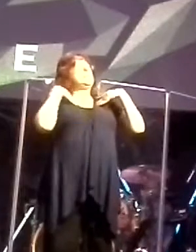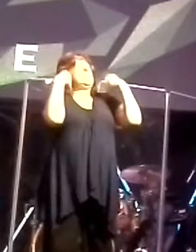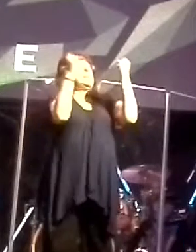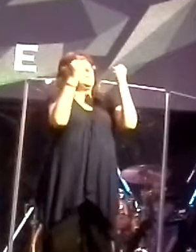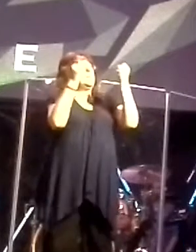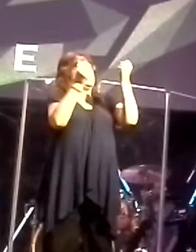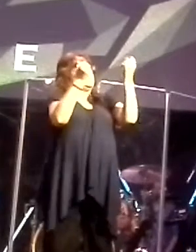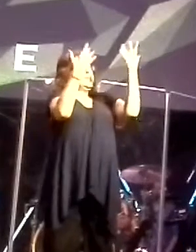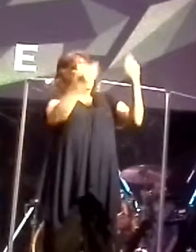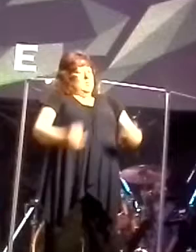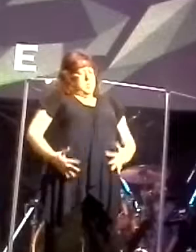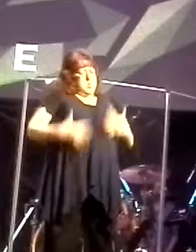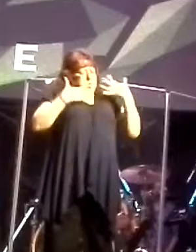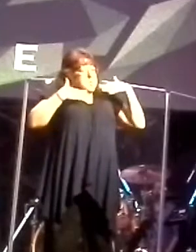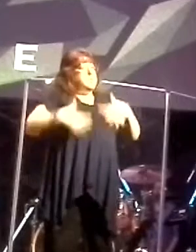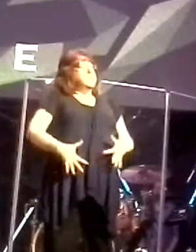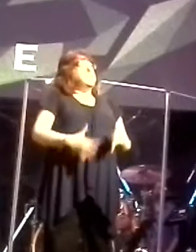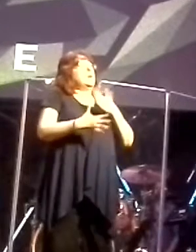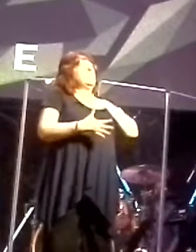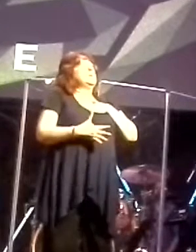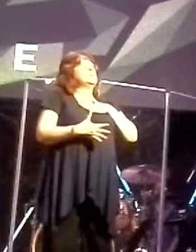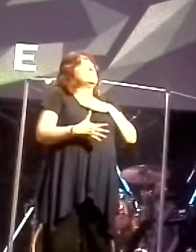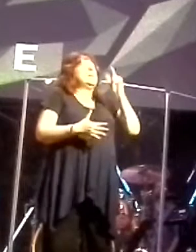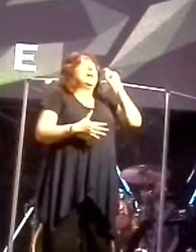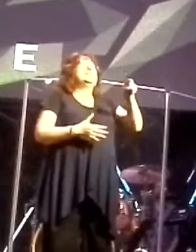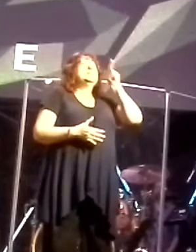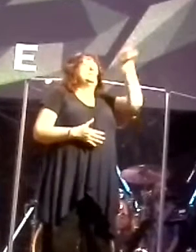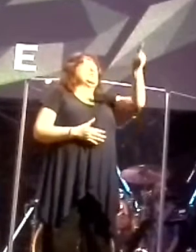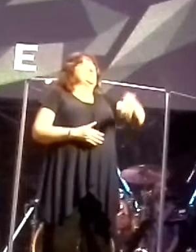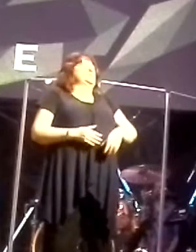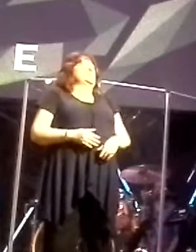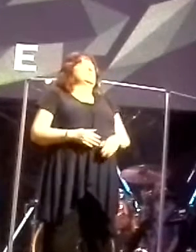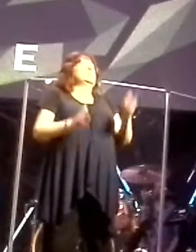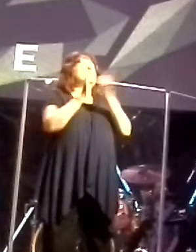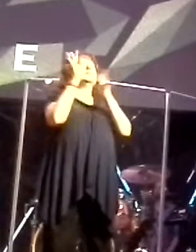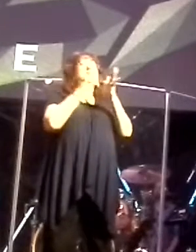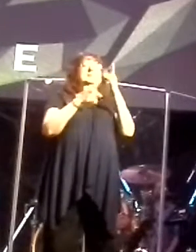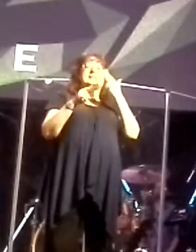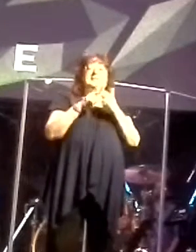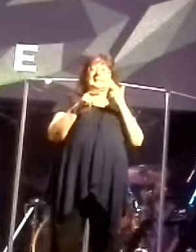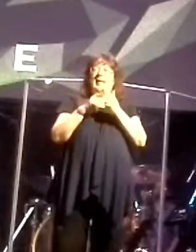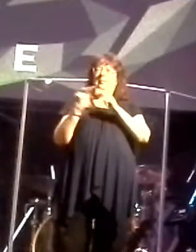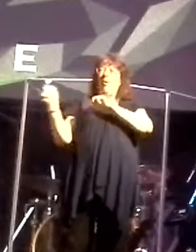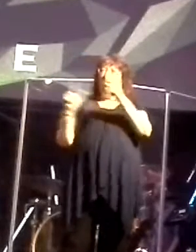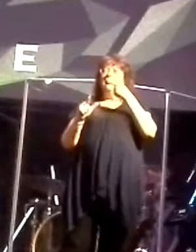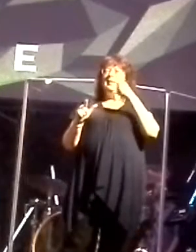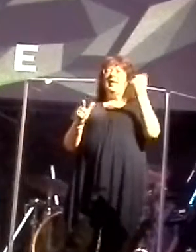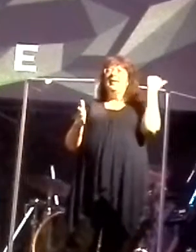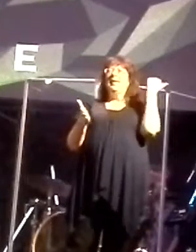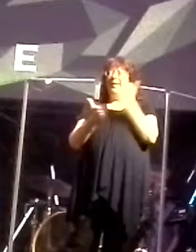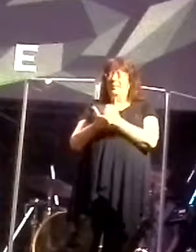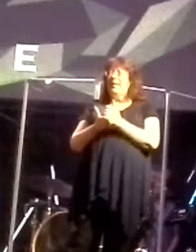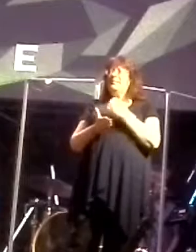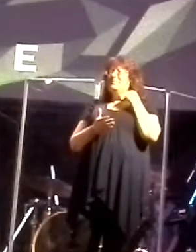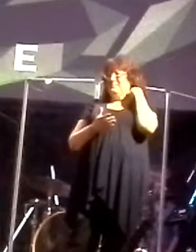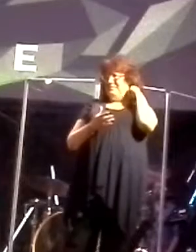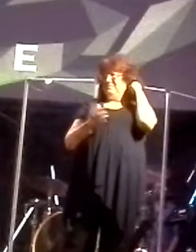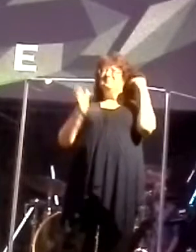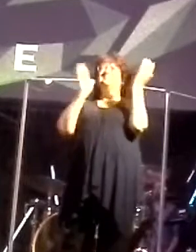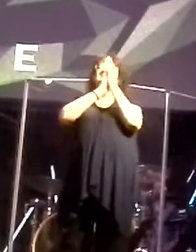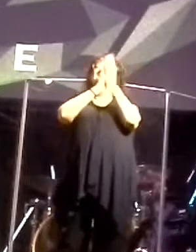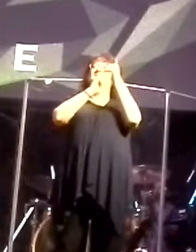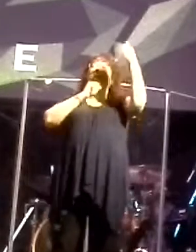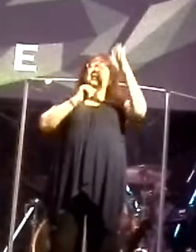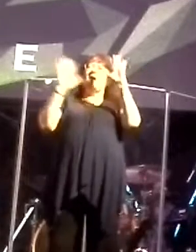healing. Fill me with your presence. I need you, Father. In Jesus' name." And everyone said, amen. Let's give